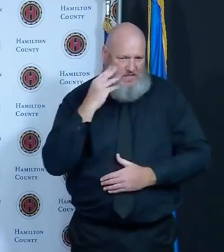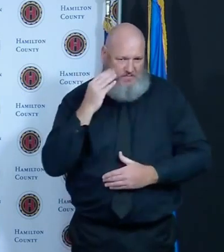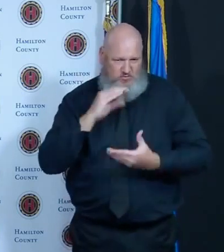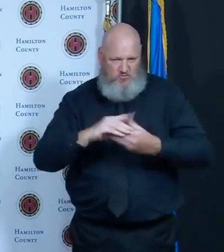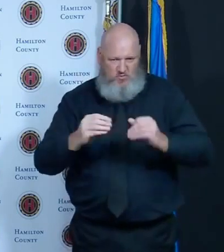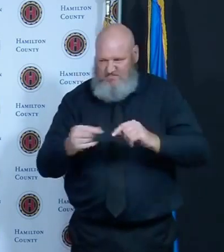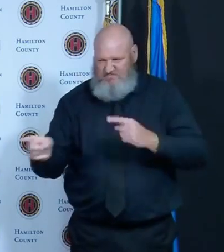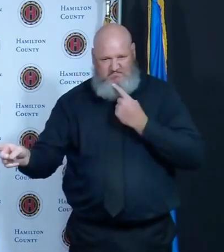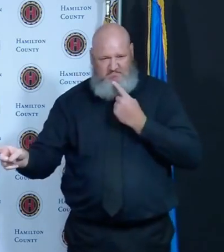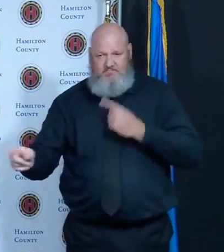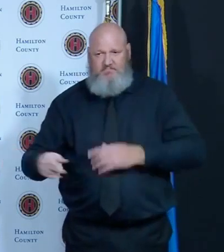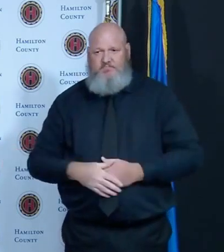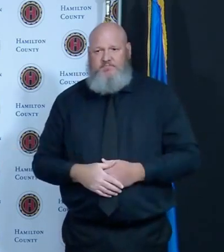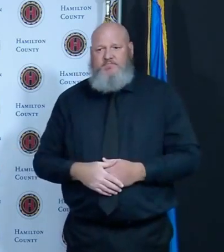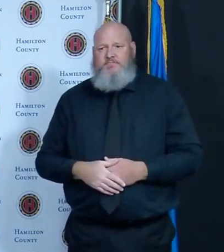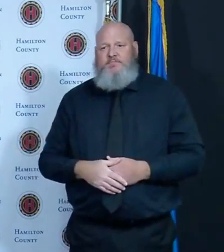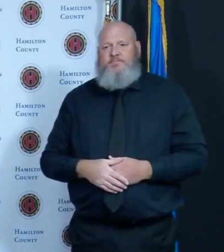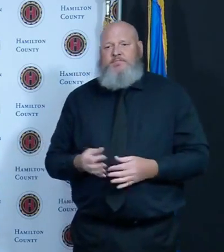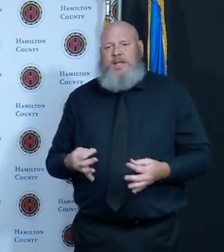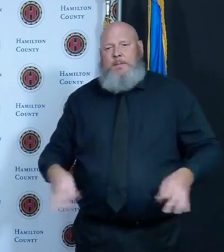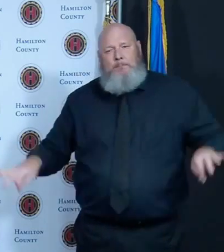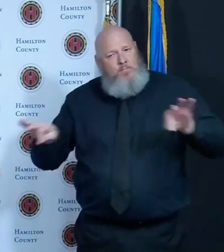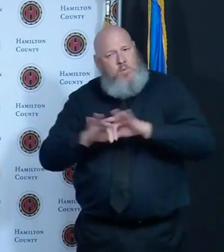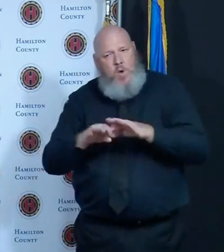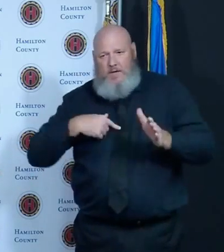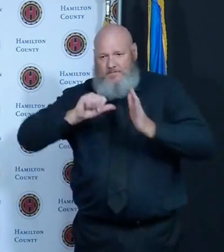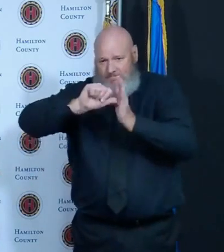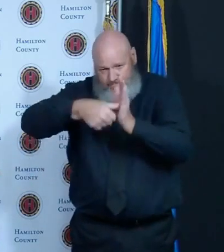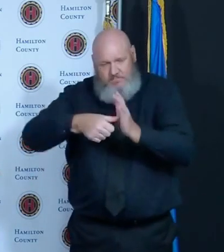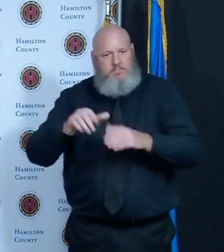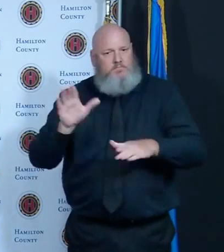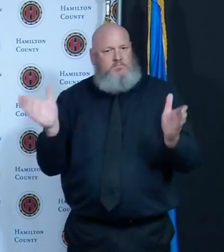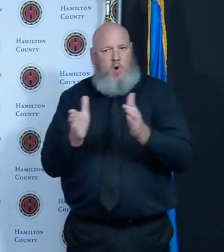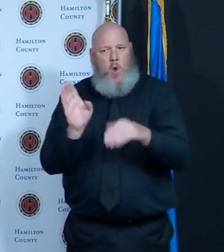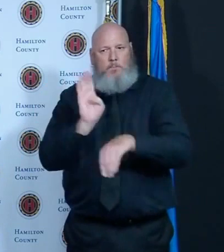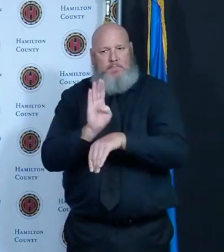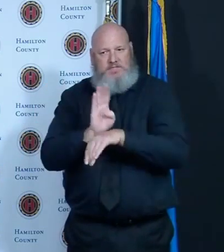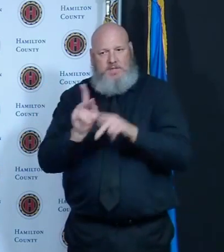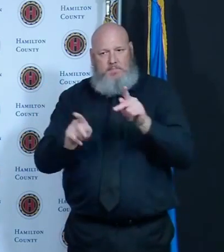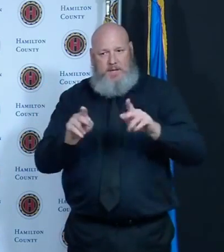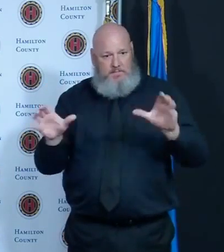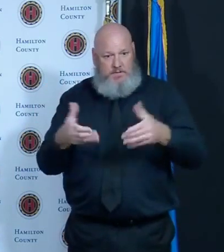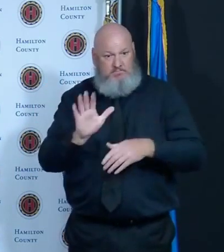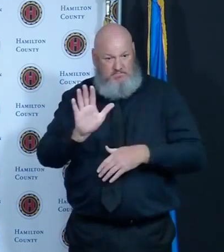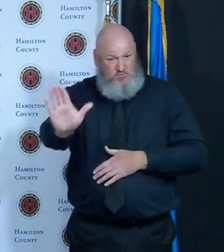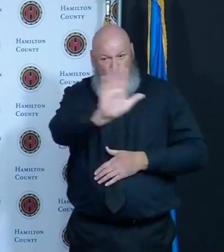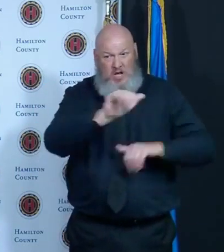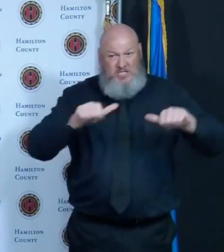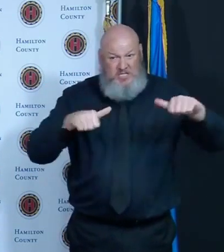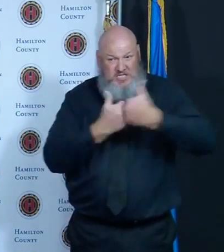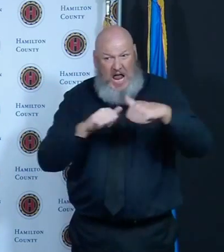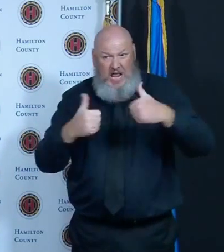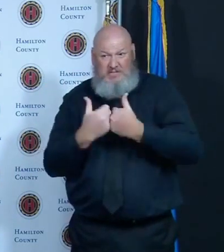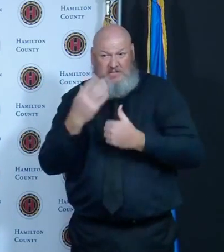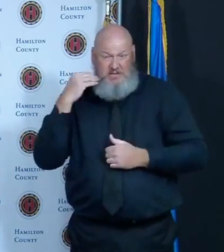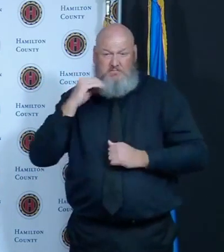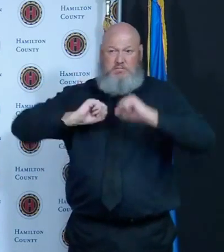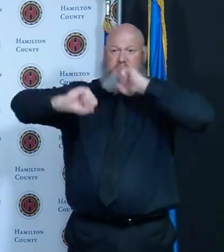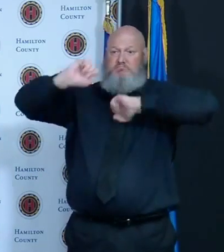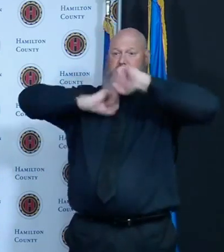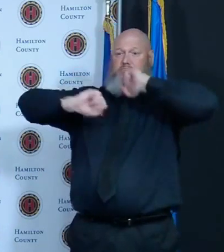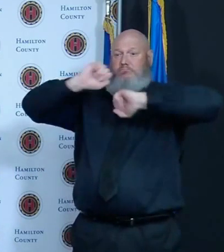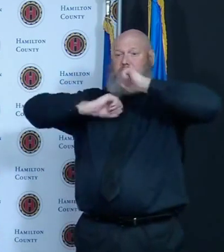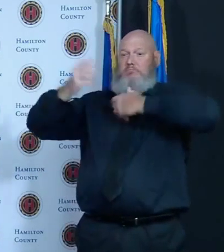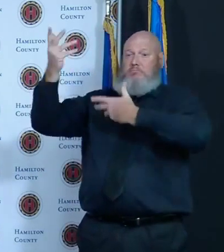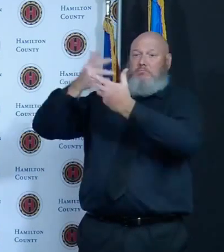business owners in this community to understand what the challenges are, but the broader community to understand that we're, again, all in this together, all